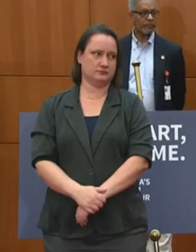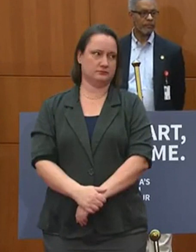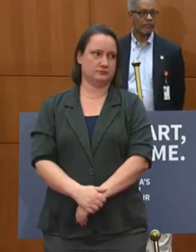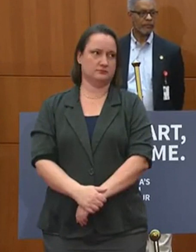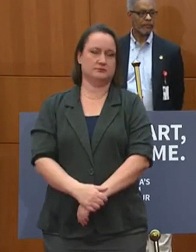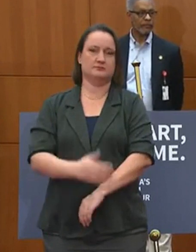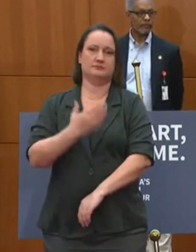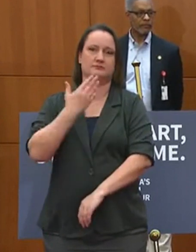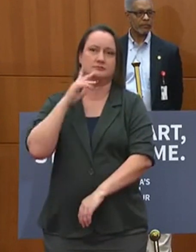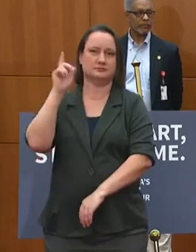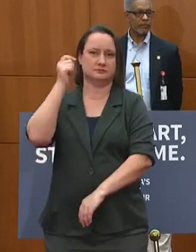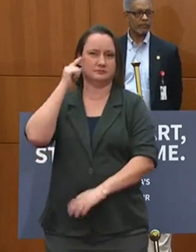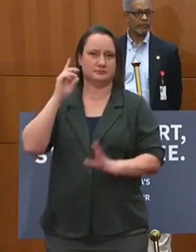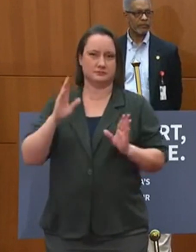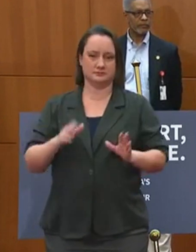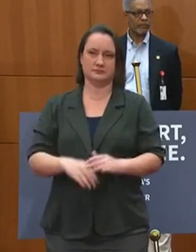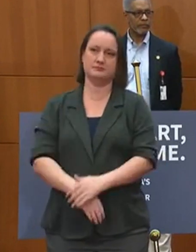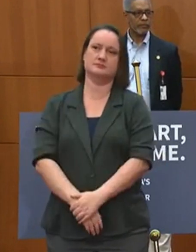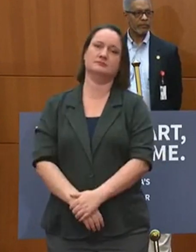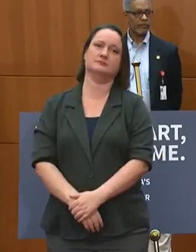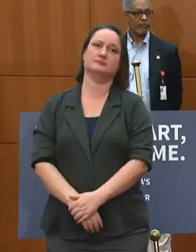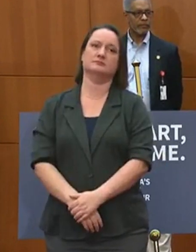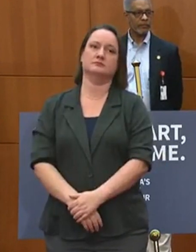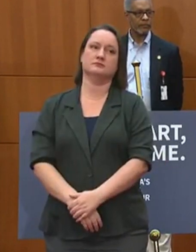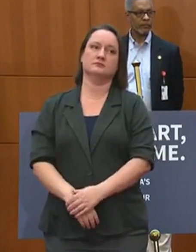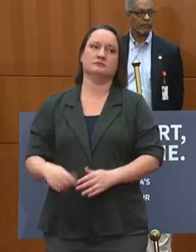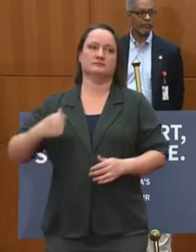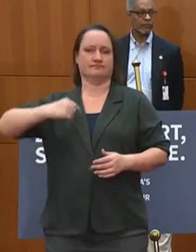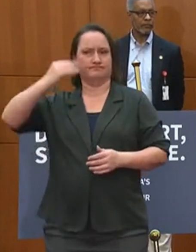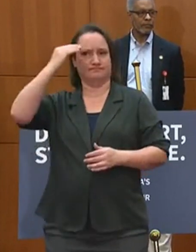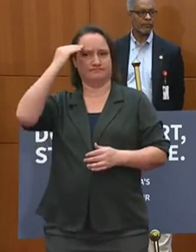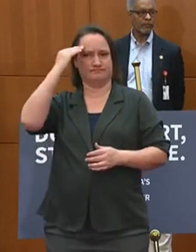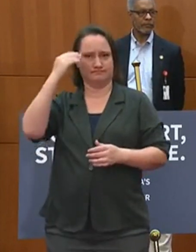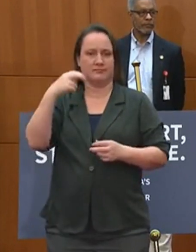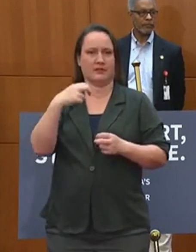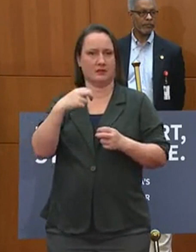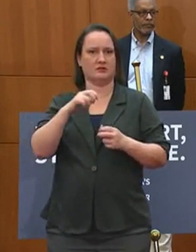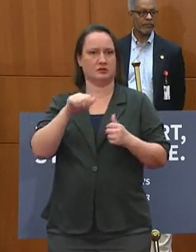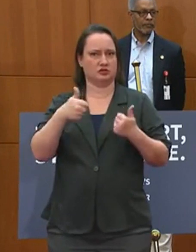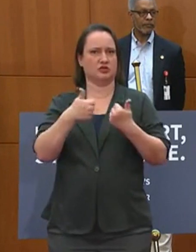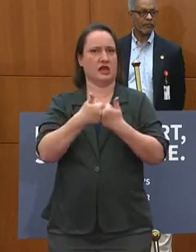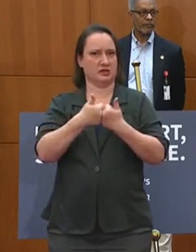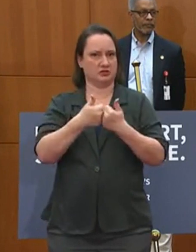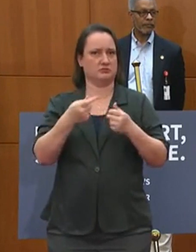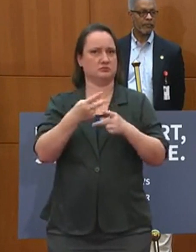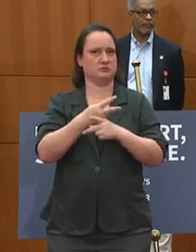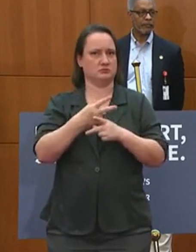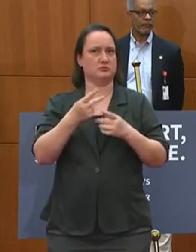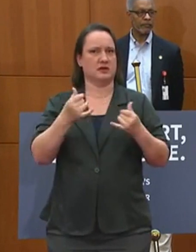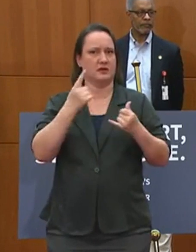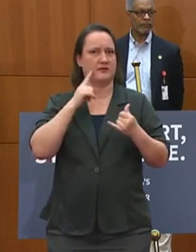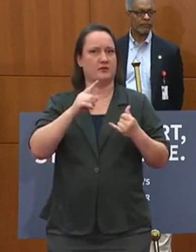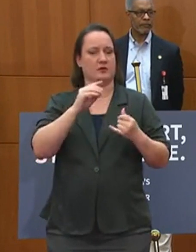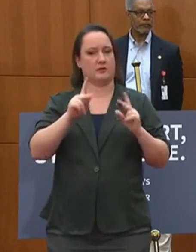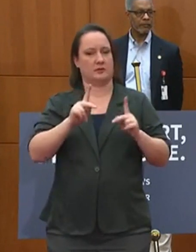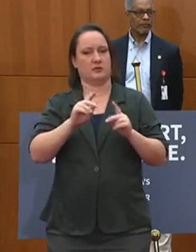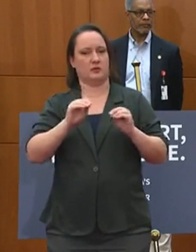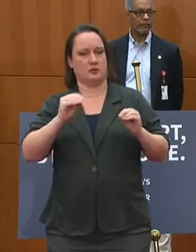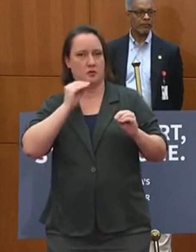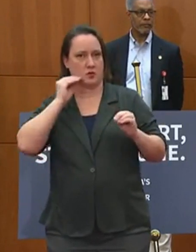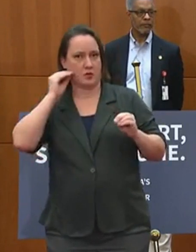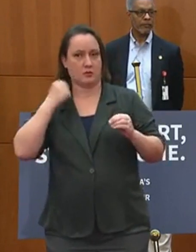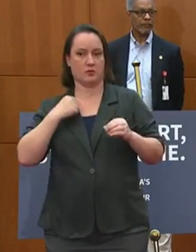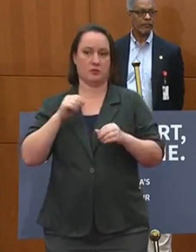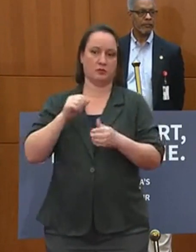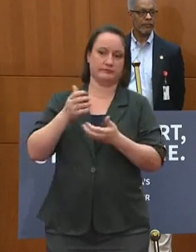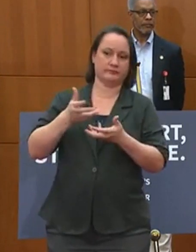Thank you, Governor. We are cognizant of the challenges on the homeless population, and we're working with Secretary Lane to